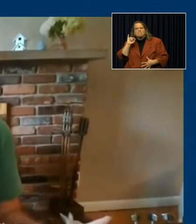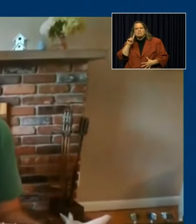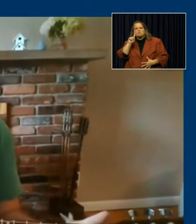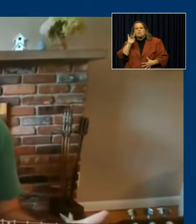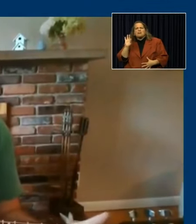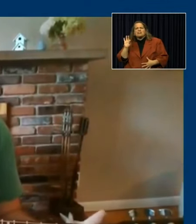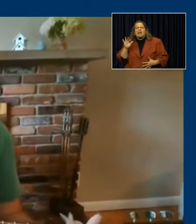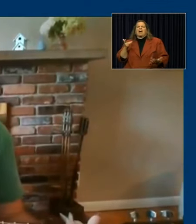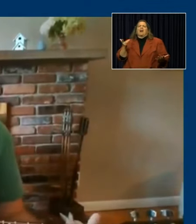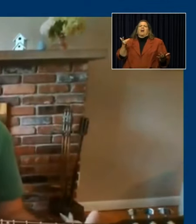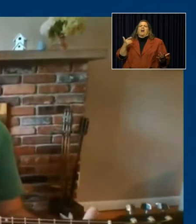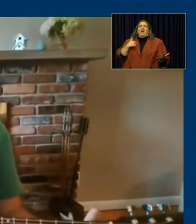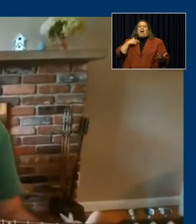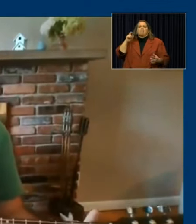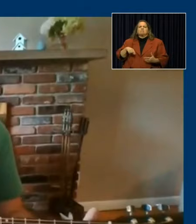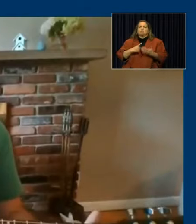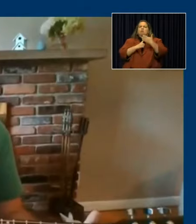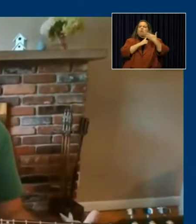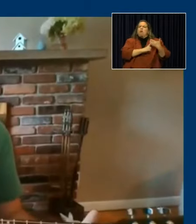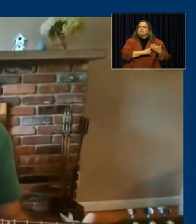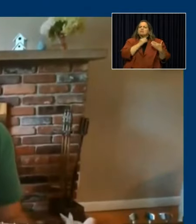COVID-19, I quarantine.